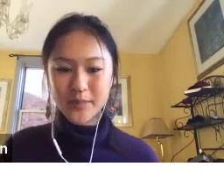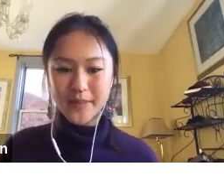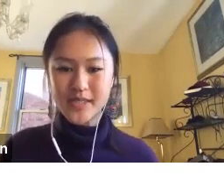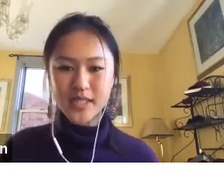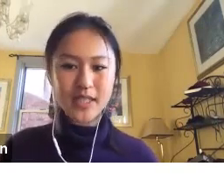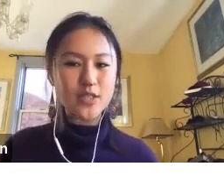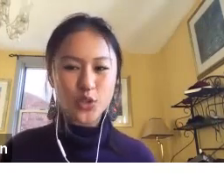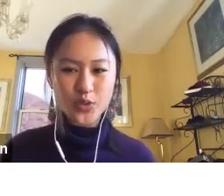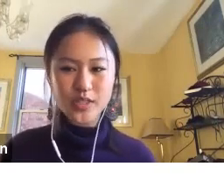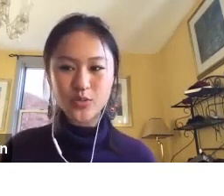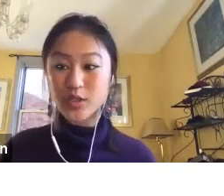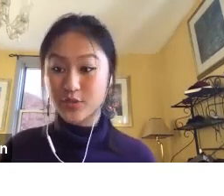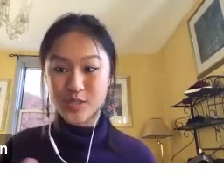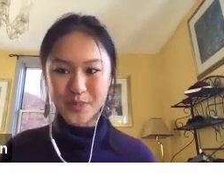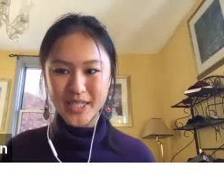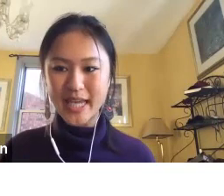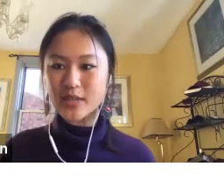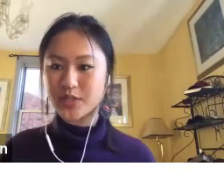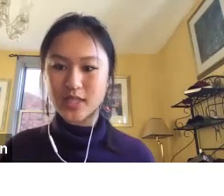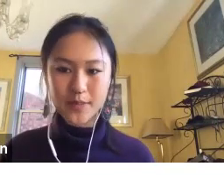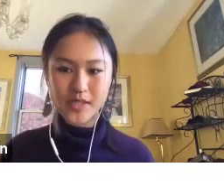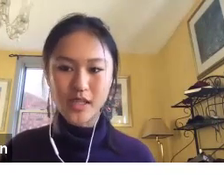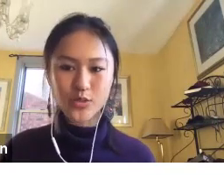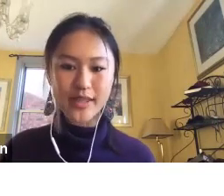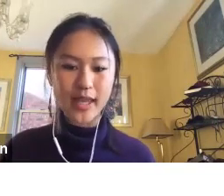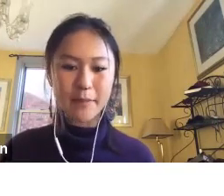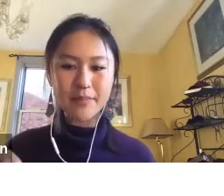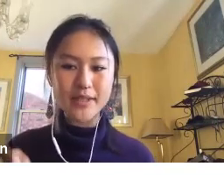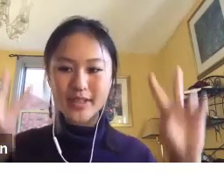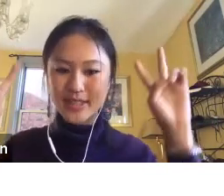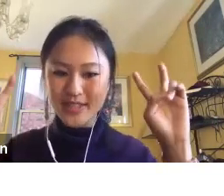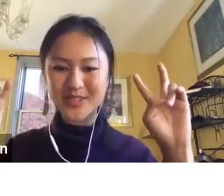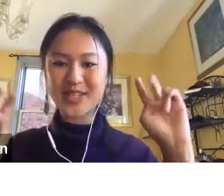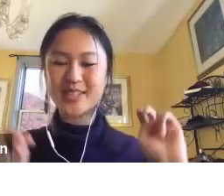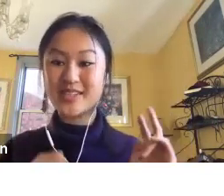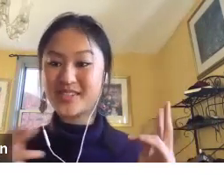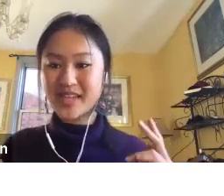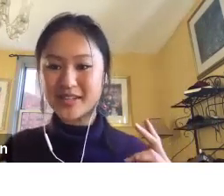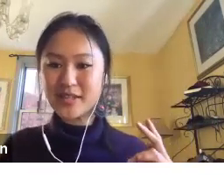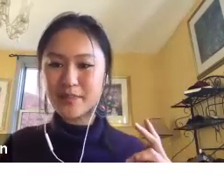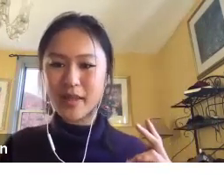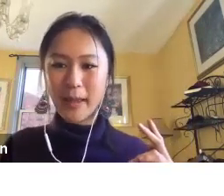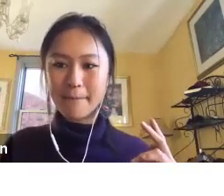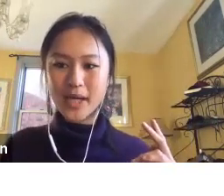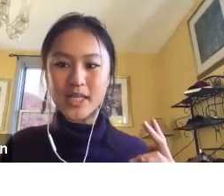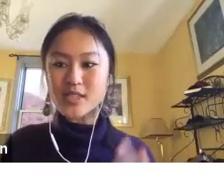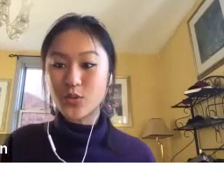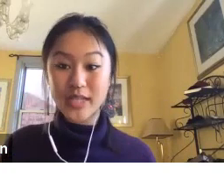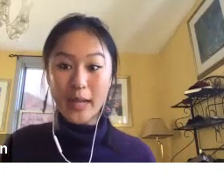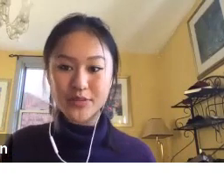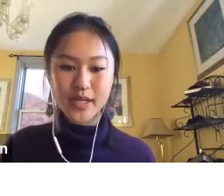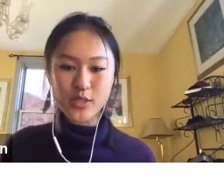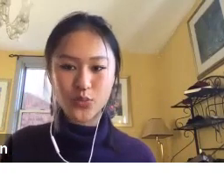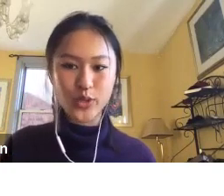are sometimes even encouraged to learn to speak and read lips so that they can be better integrated in society. But this